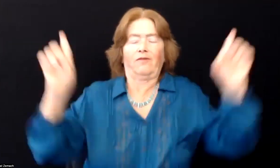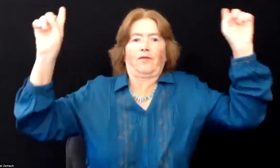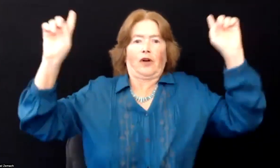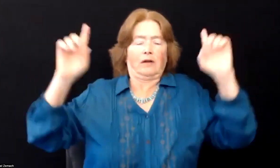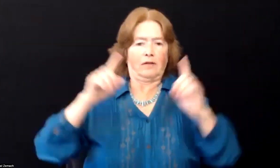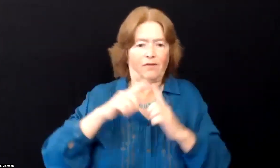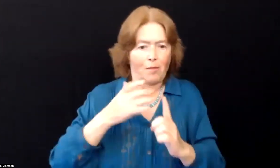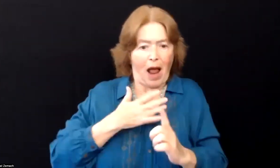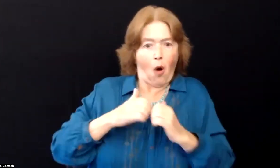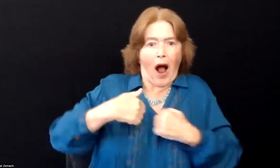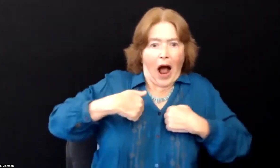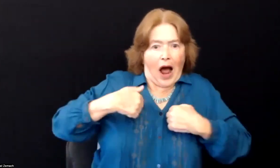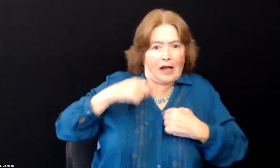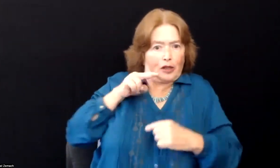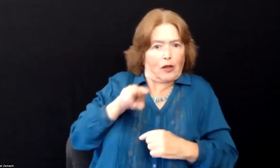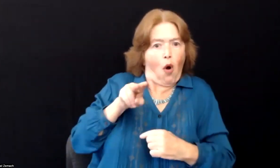from how I perceived her.